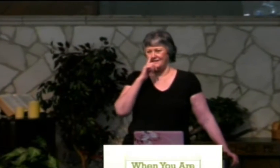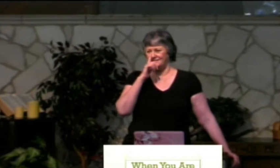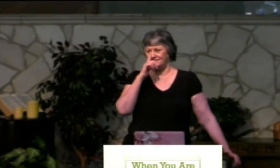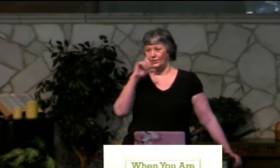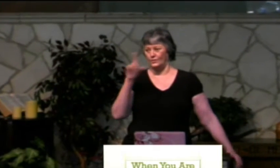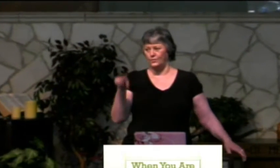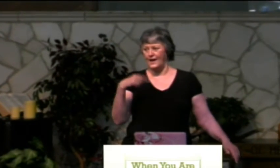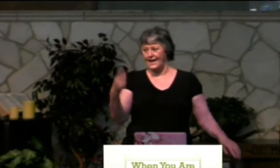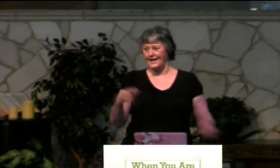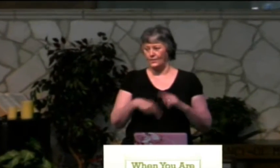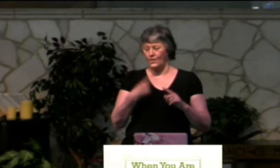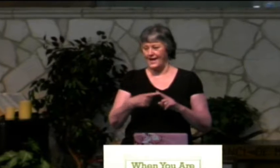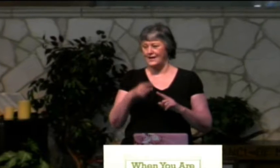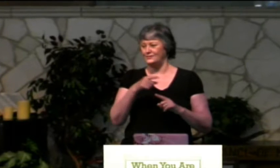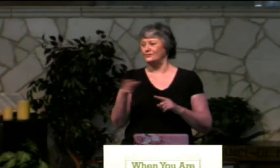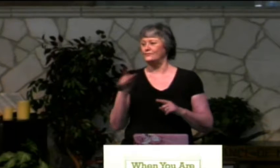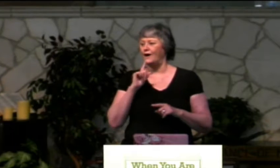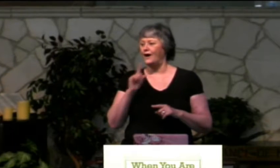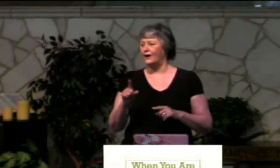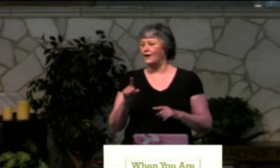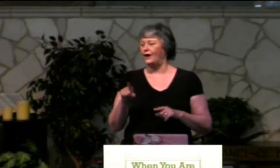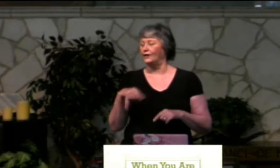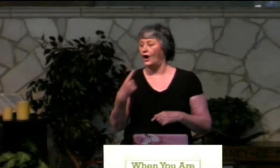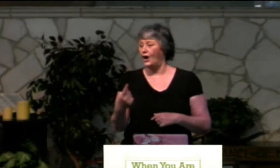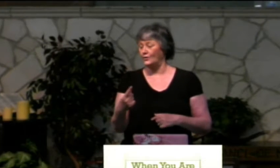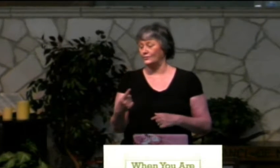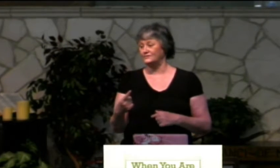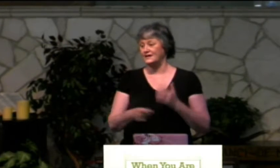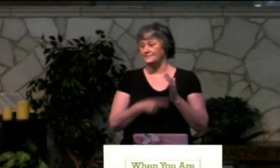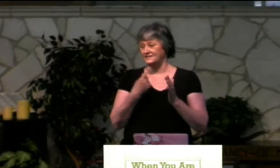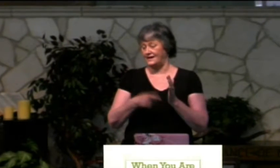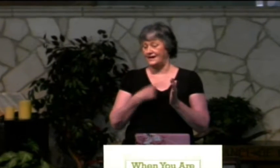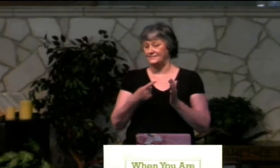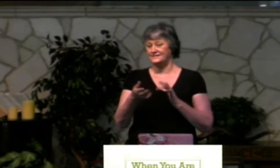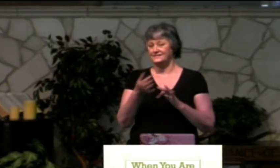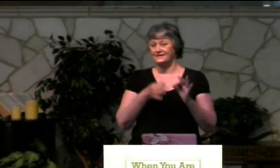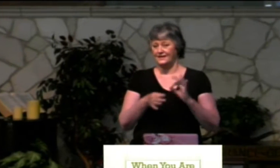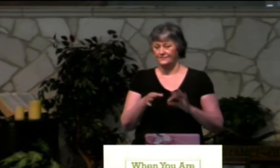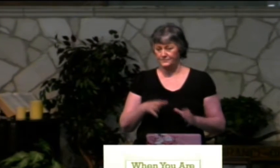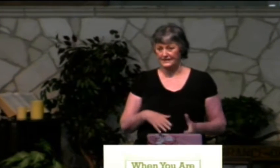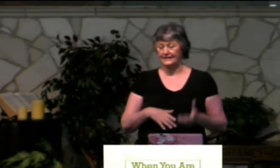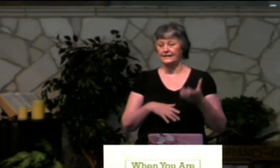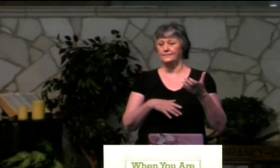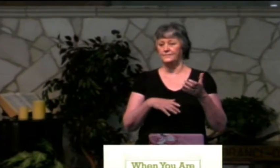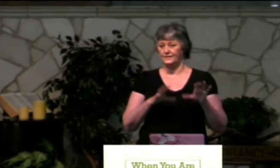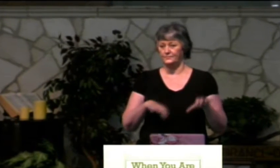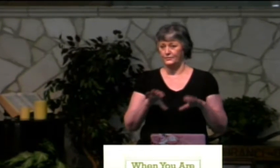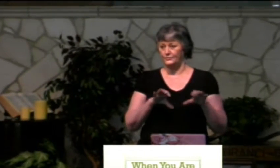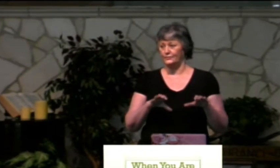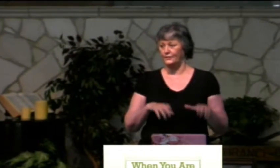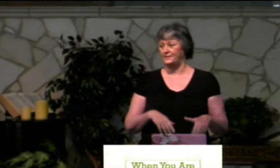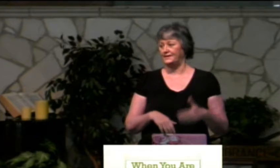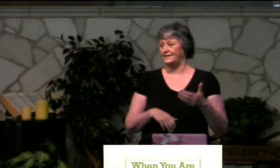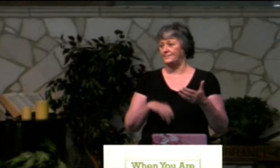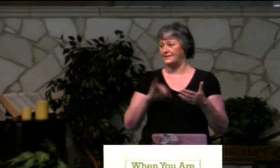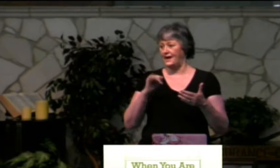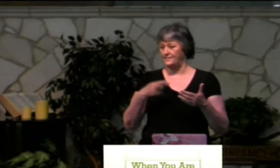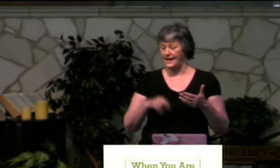So when you are alone, sometimes instead of picking up a computer or picking up an iPad